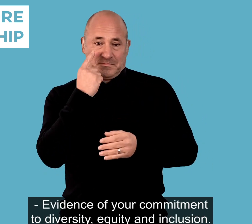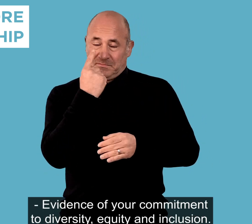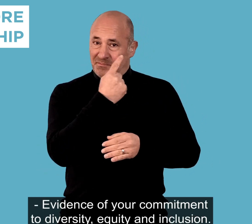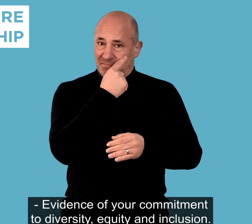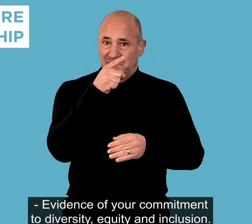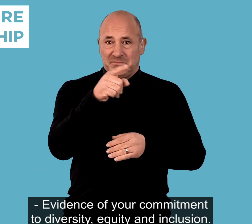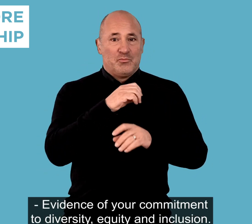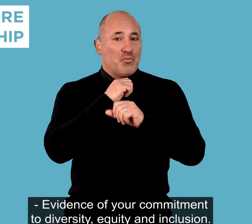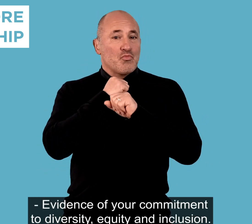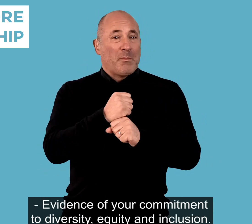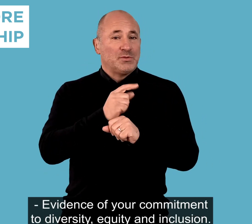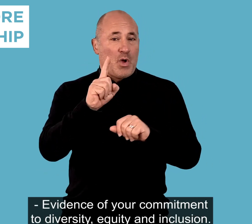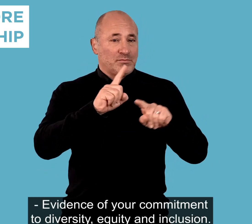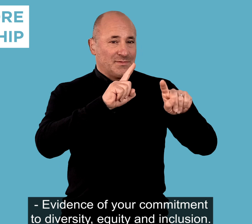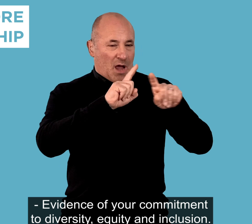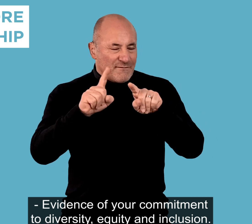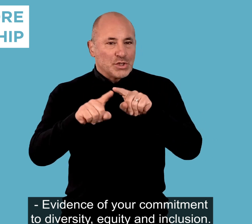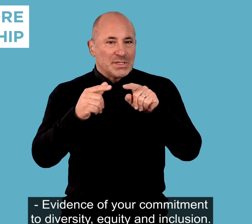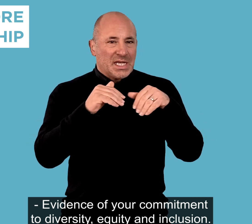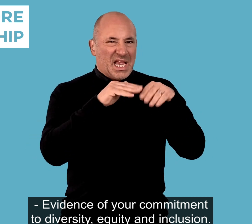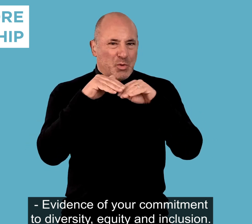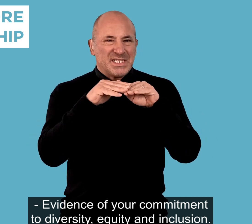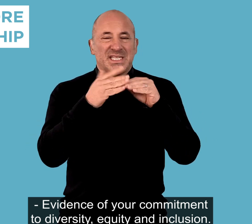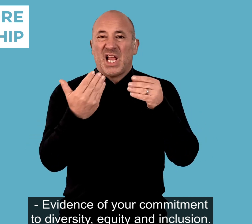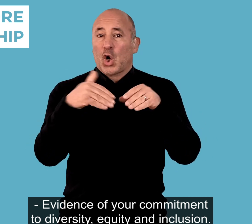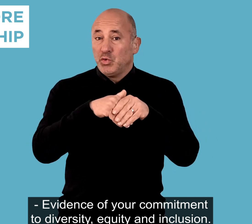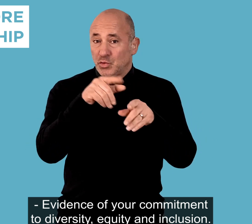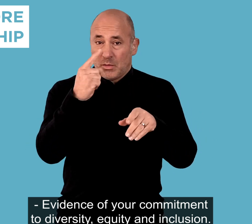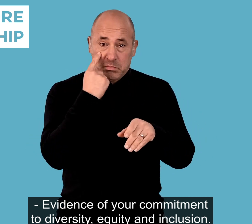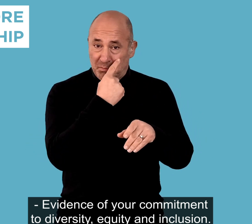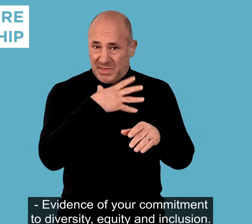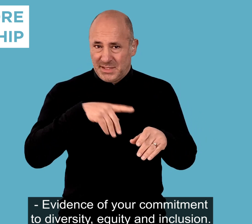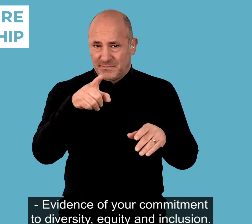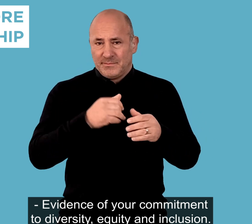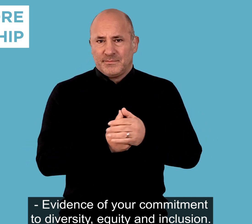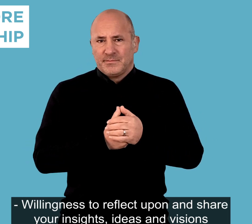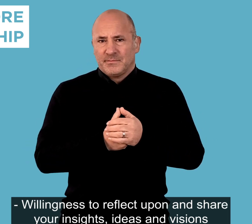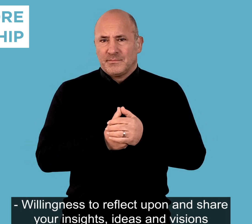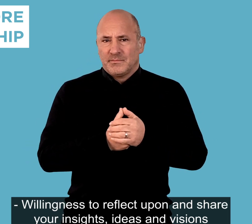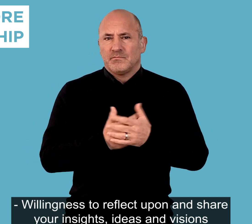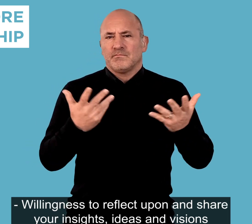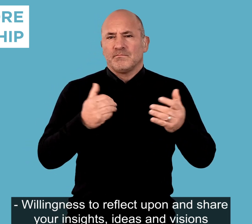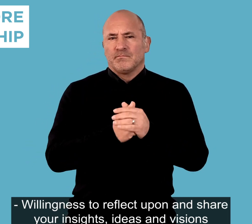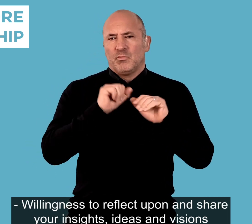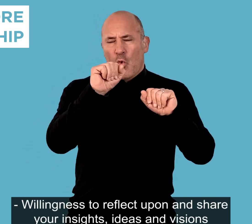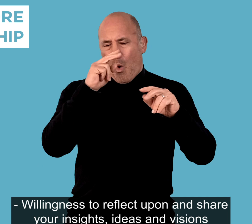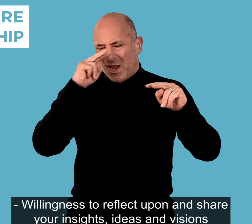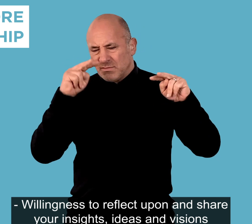Evidence of your commitment to diversity, equity and inclusion 6. Willingness to reflect upon and